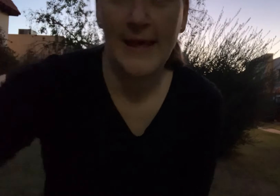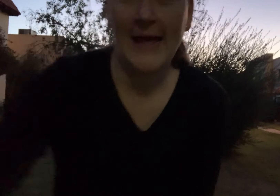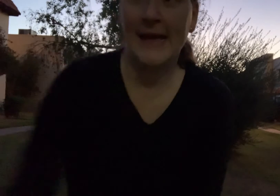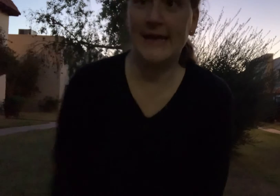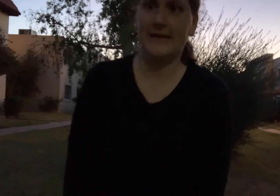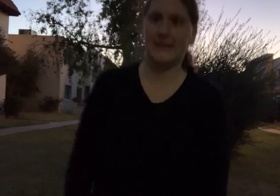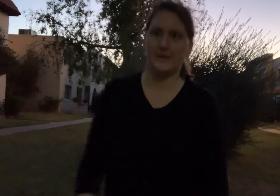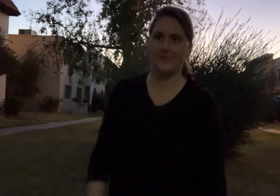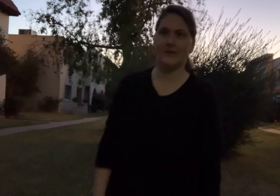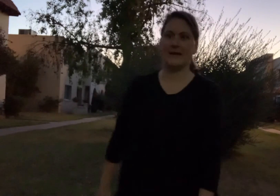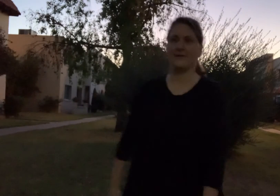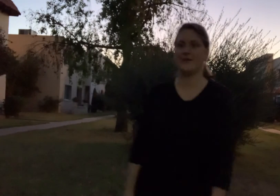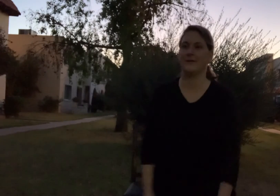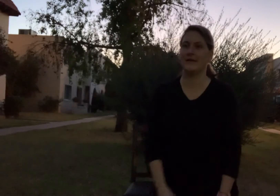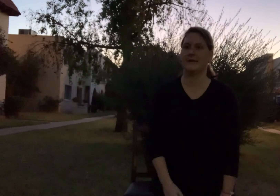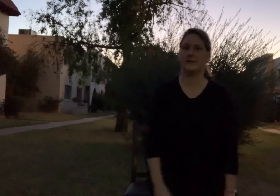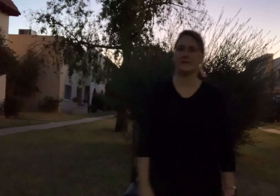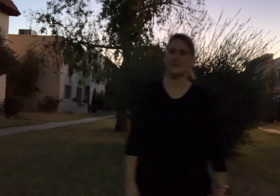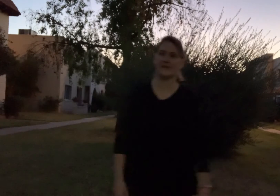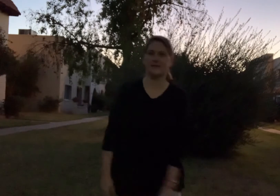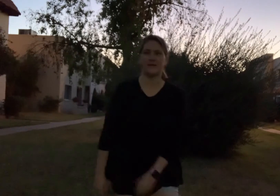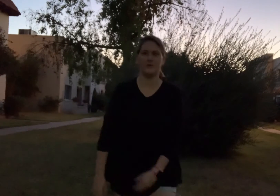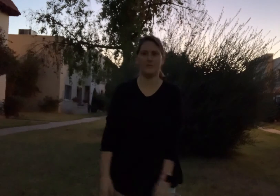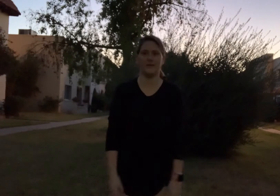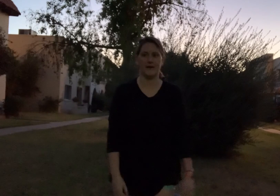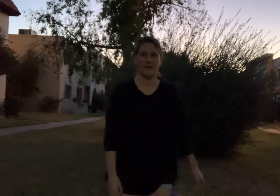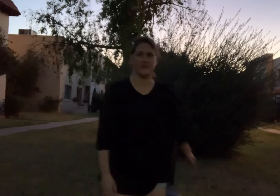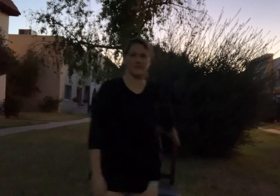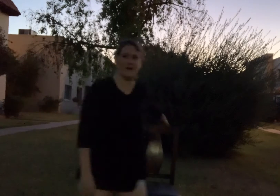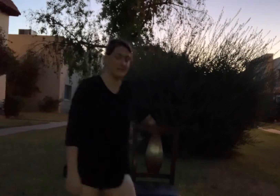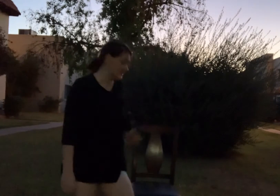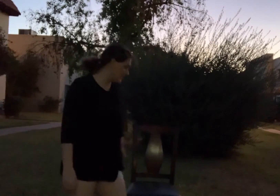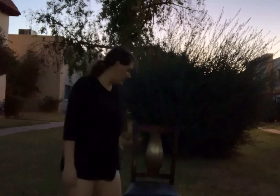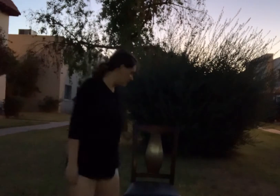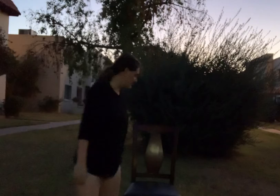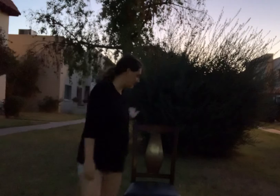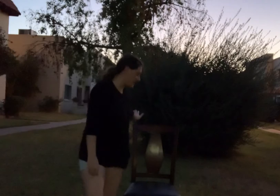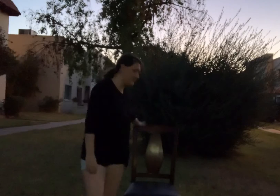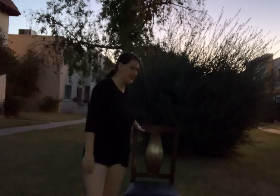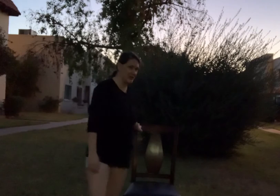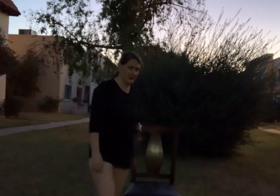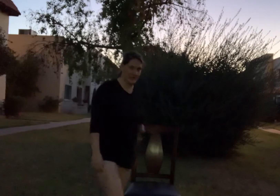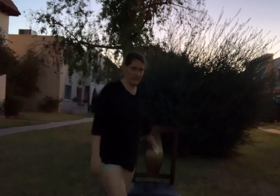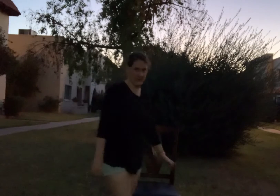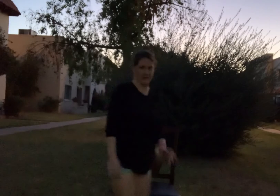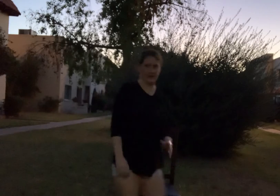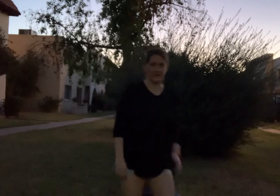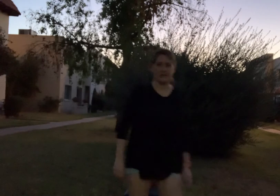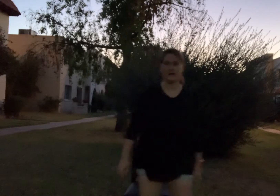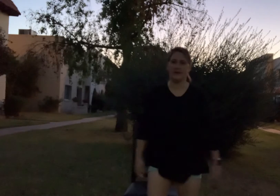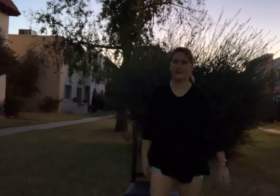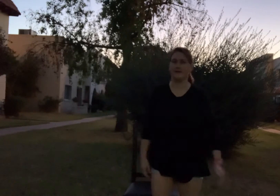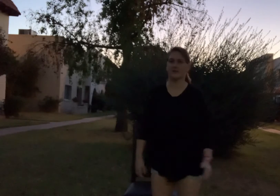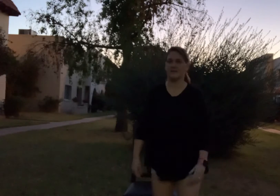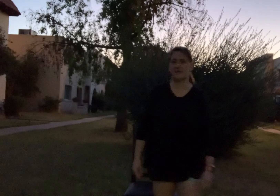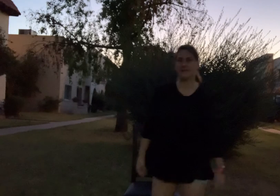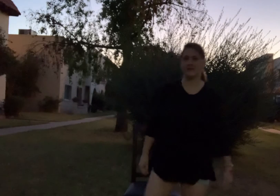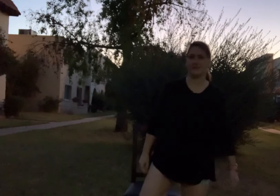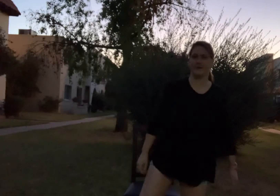Hi, good morning everyone. So today's 100 Bulgarian squats. So I've got my chair here, and what it says is put your